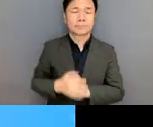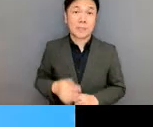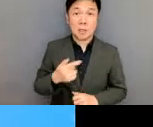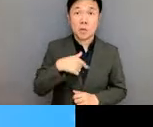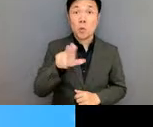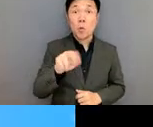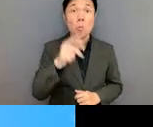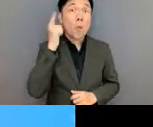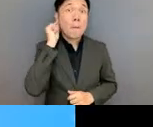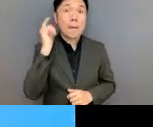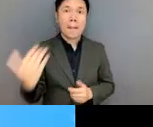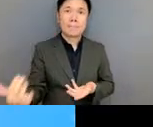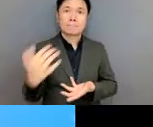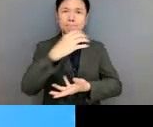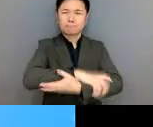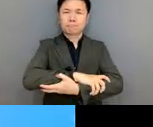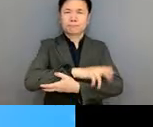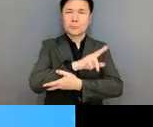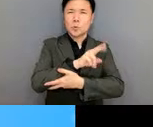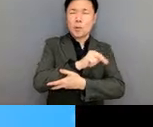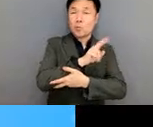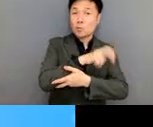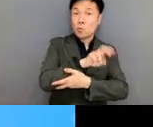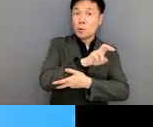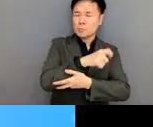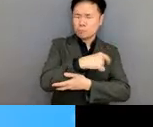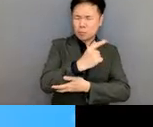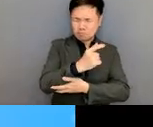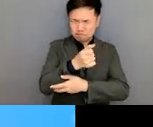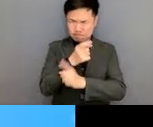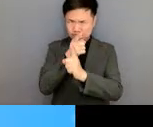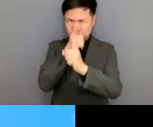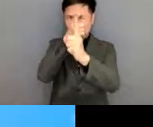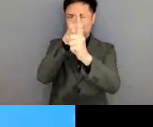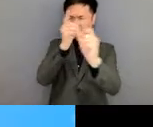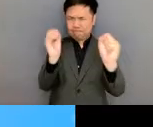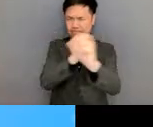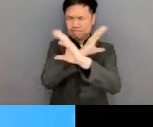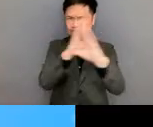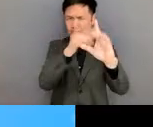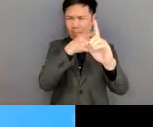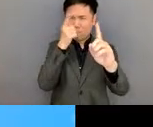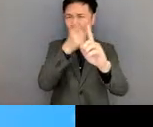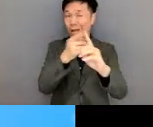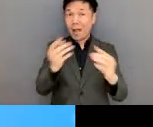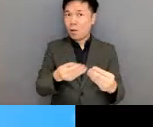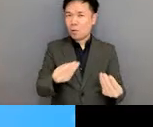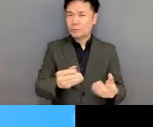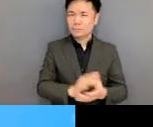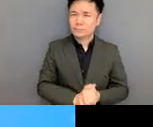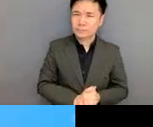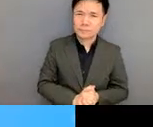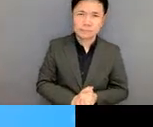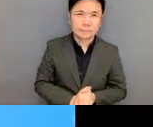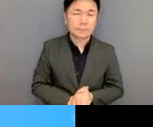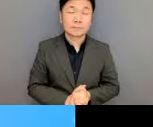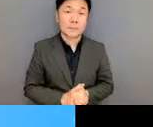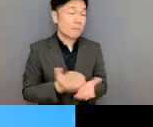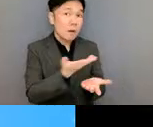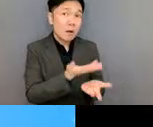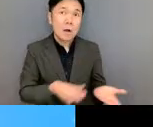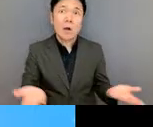long championed this approach. Together, we have